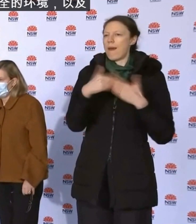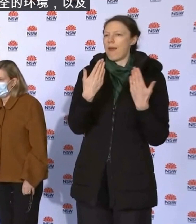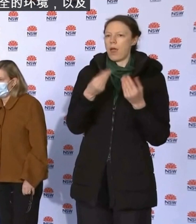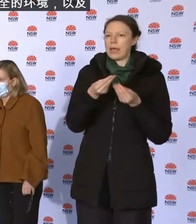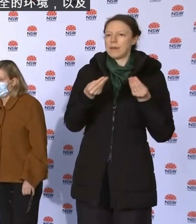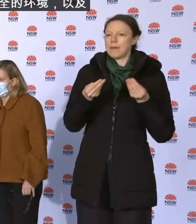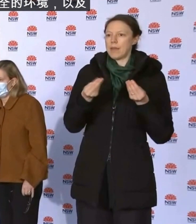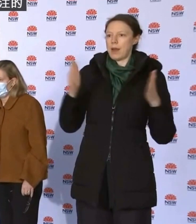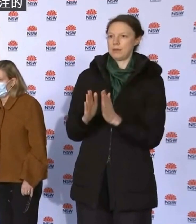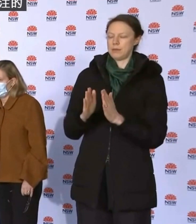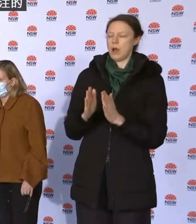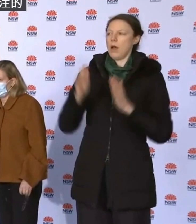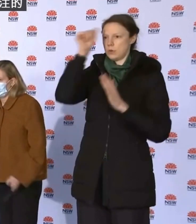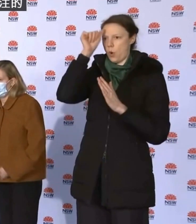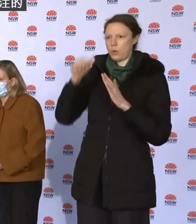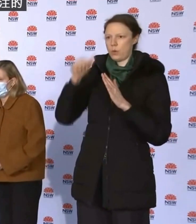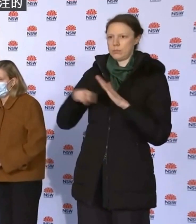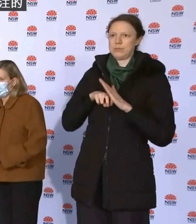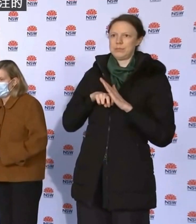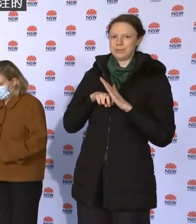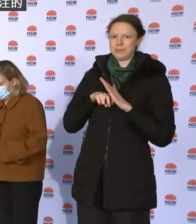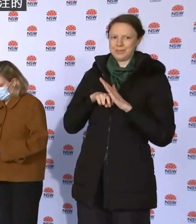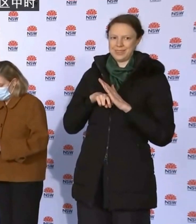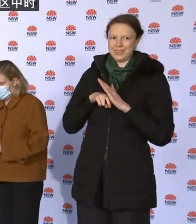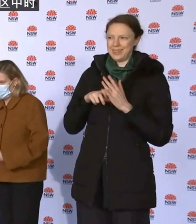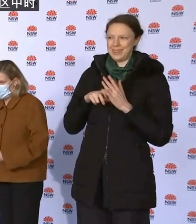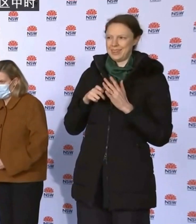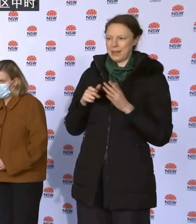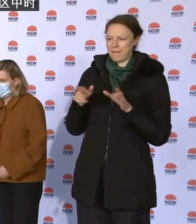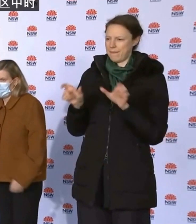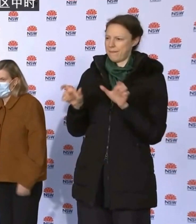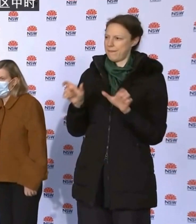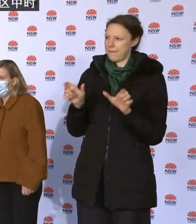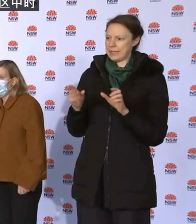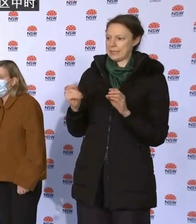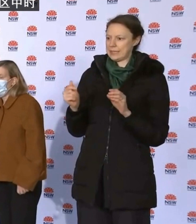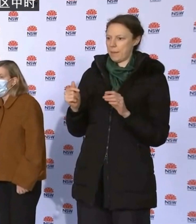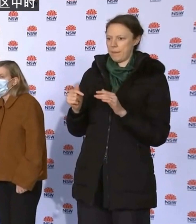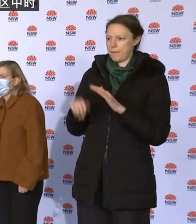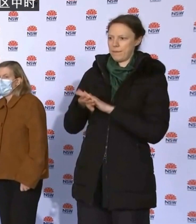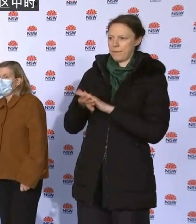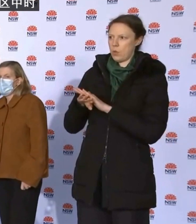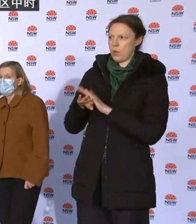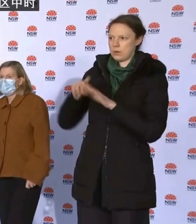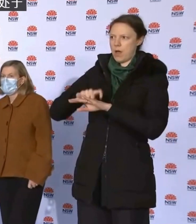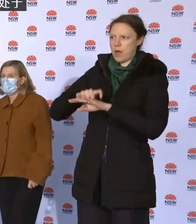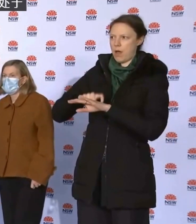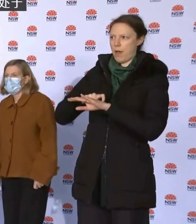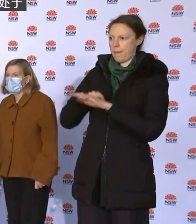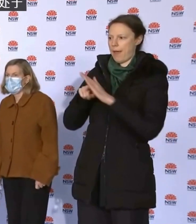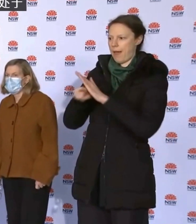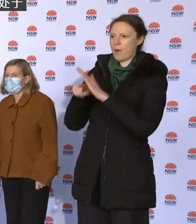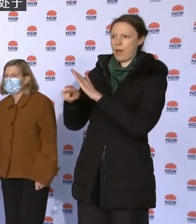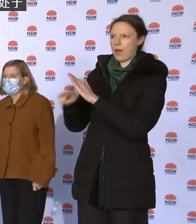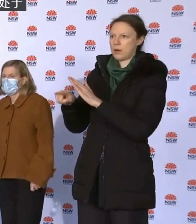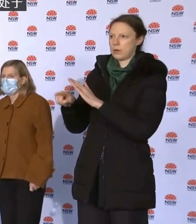more secure setting. And what the number is that we want to really focus on is when you've been in the community for the entire time of your